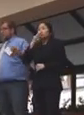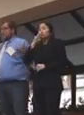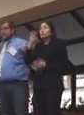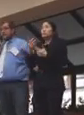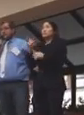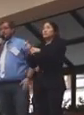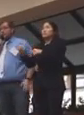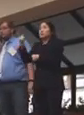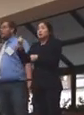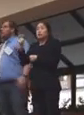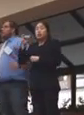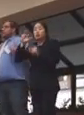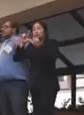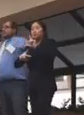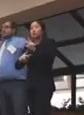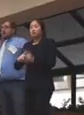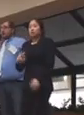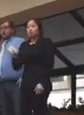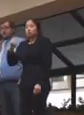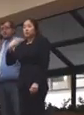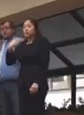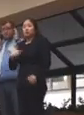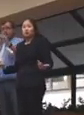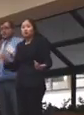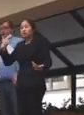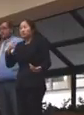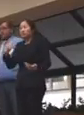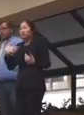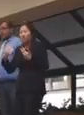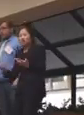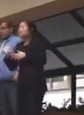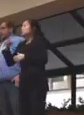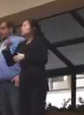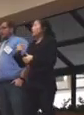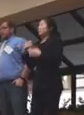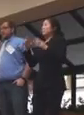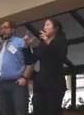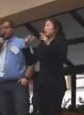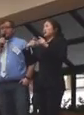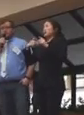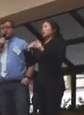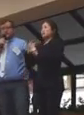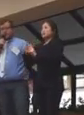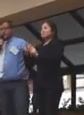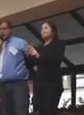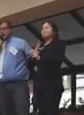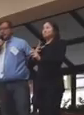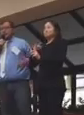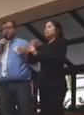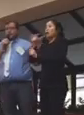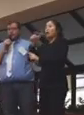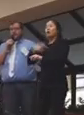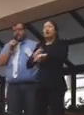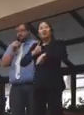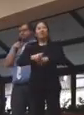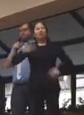year now, I think. So I hope I pointed that as poised as I could. So that's my question. Not trying to attack anybody,